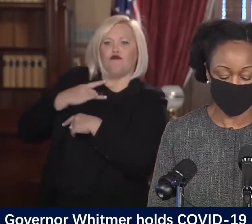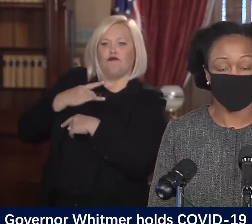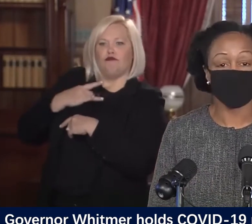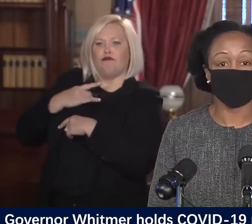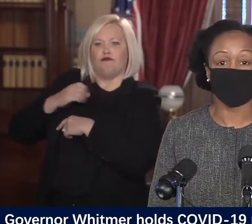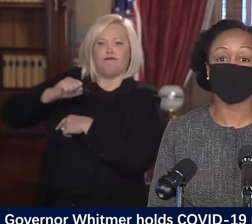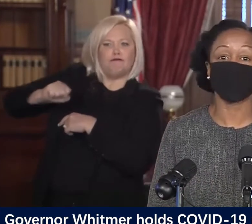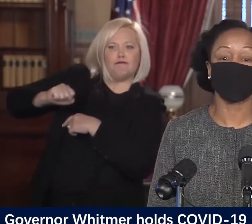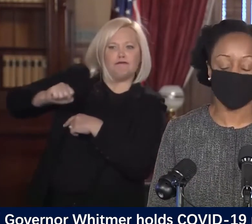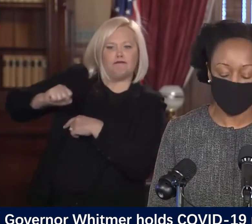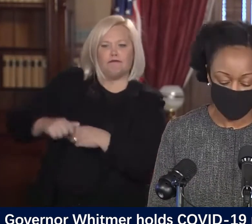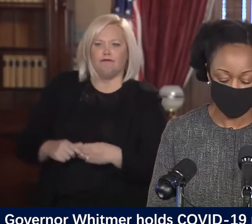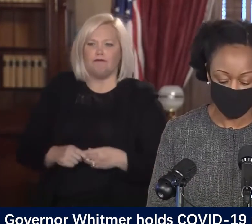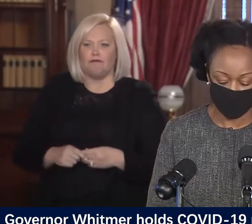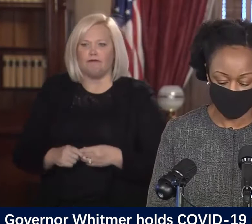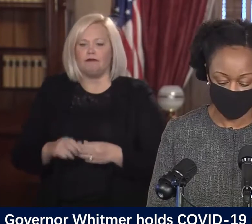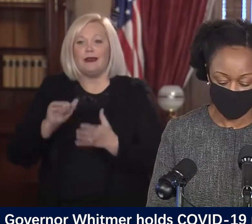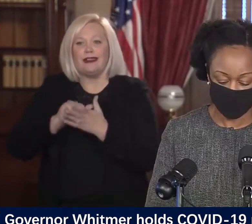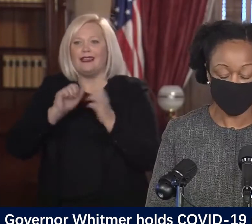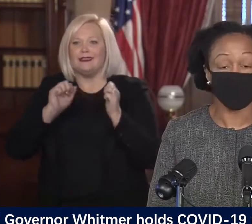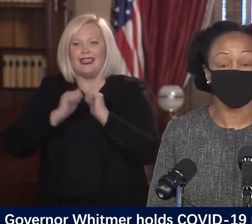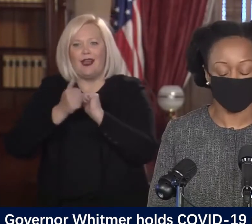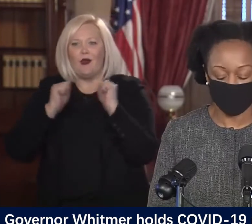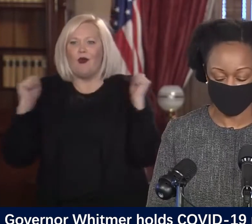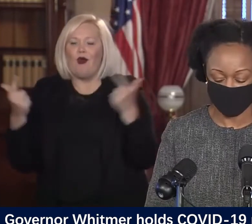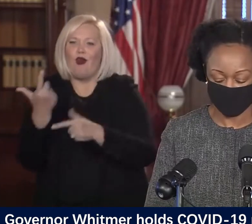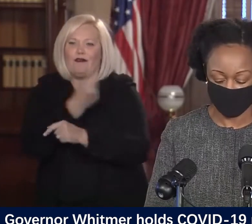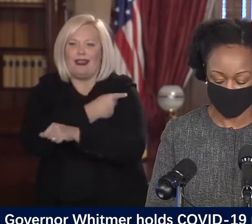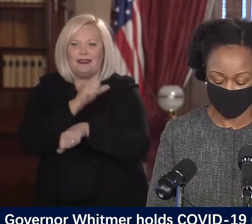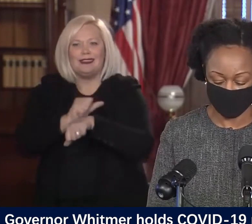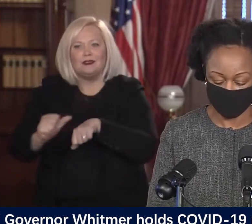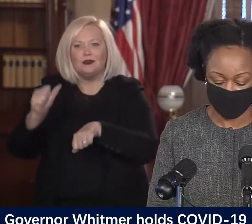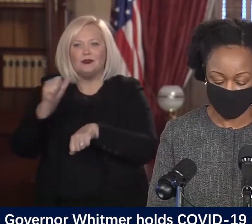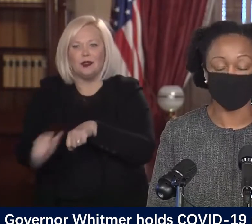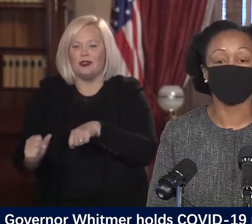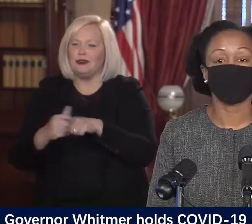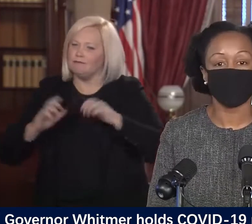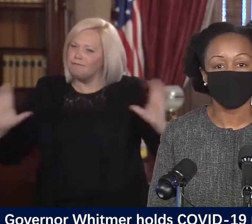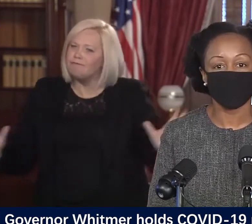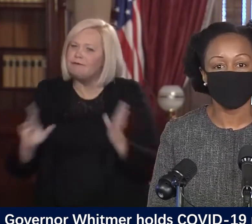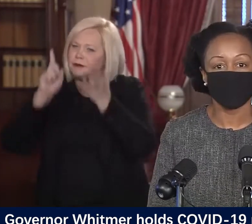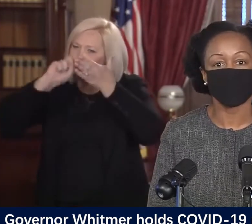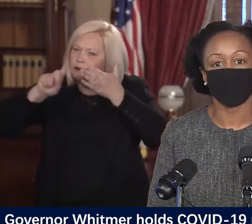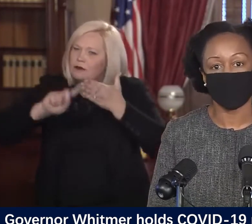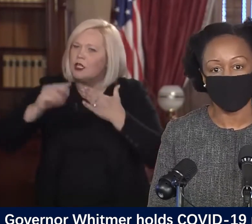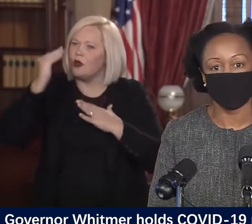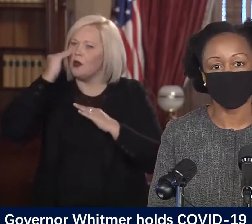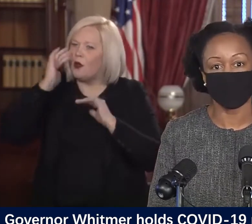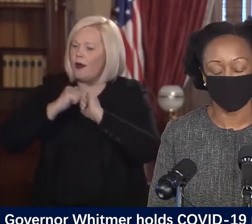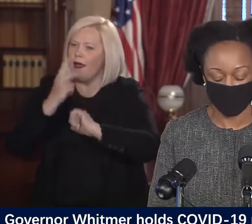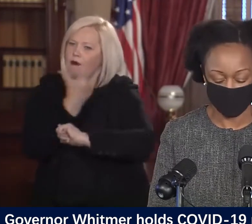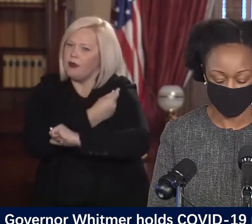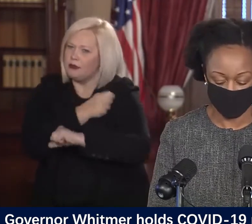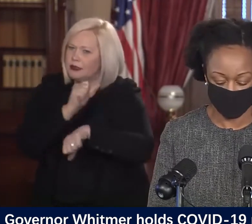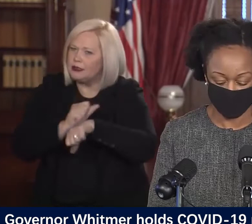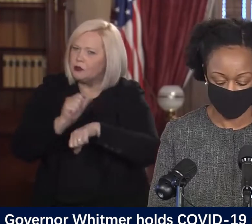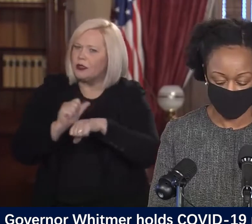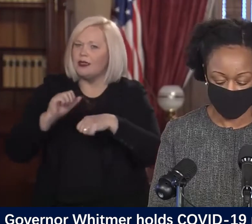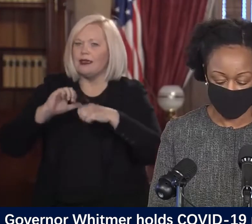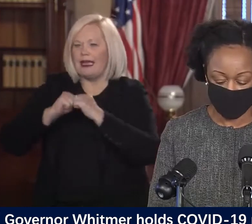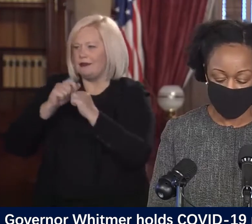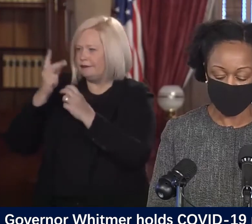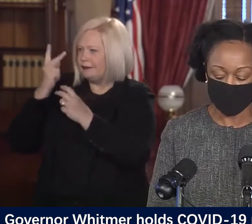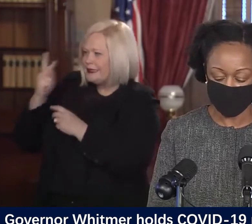work. I encourage everyone to know the facts about vaccines and the process for how they are being